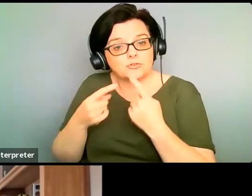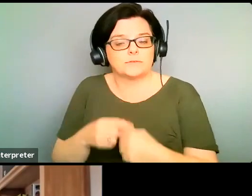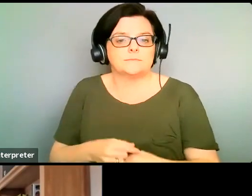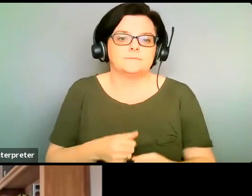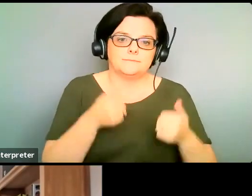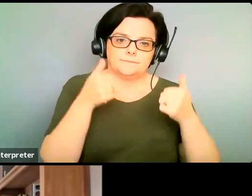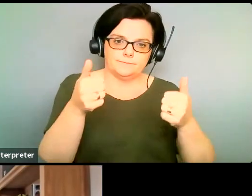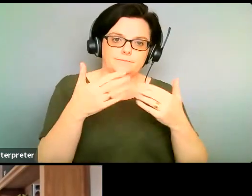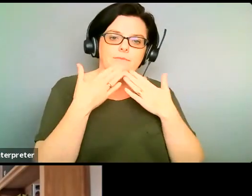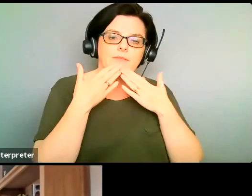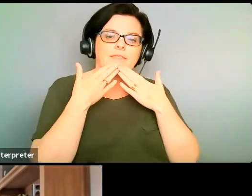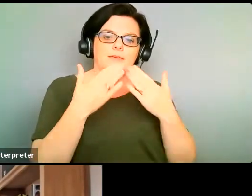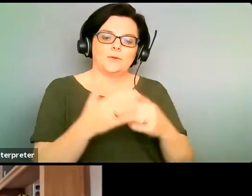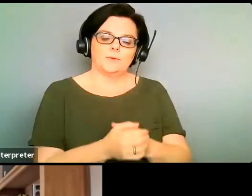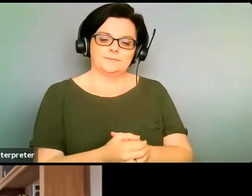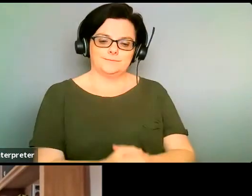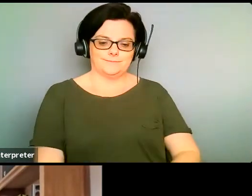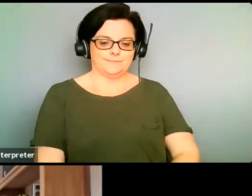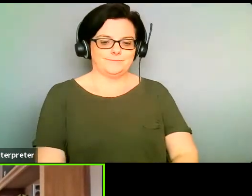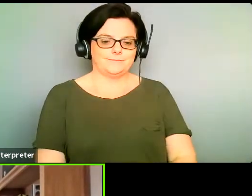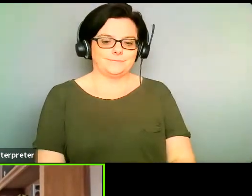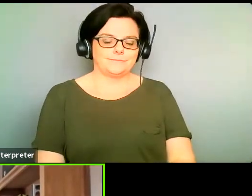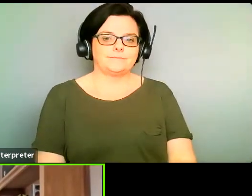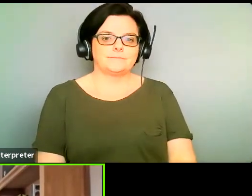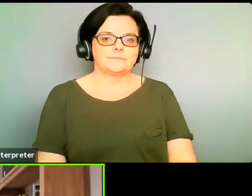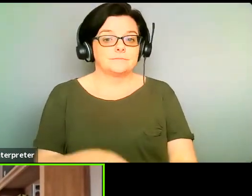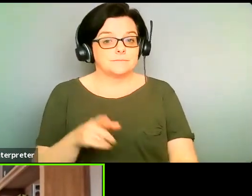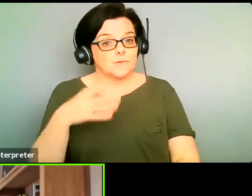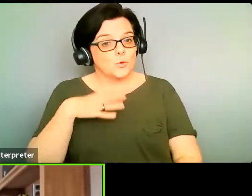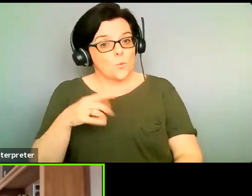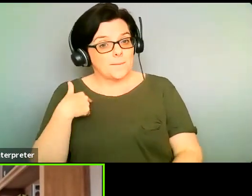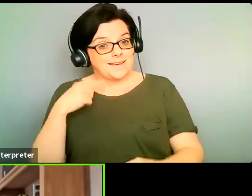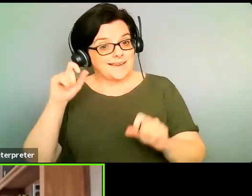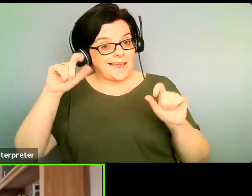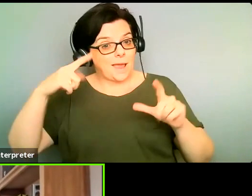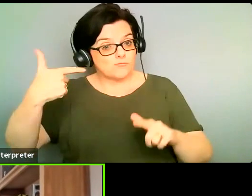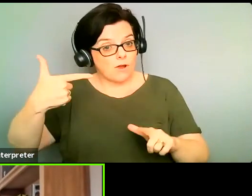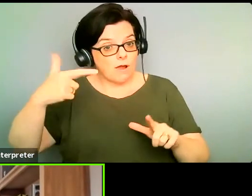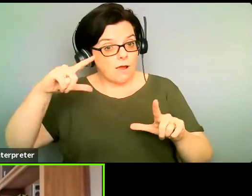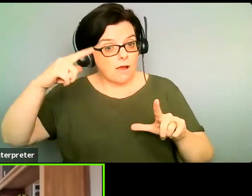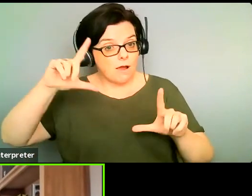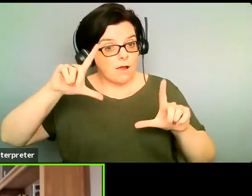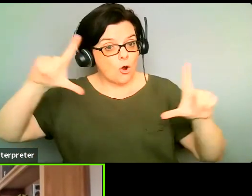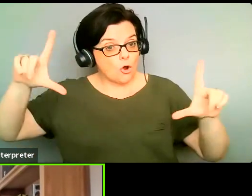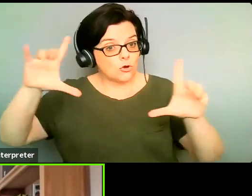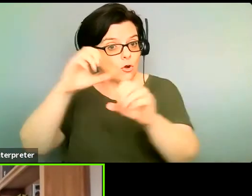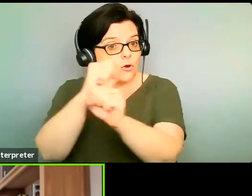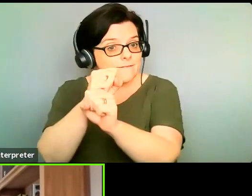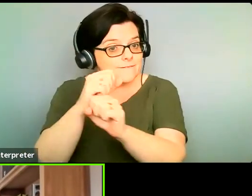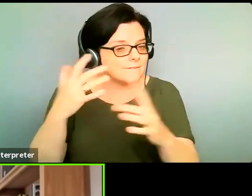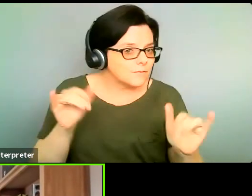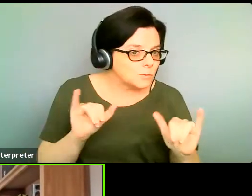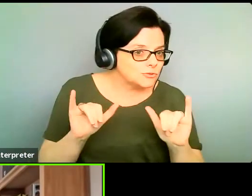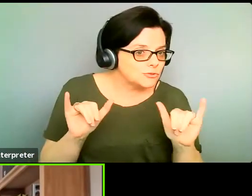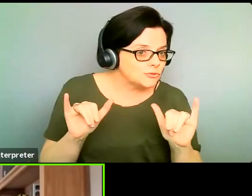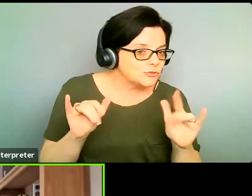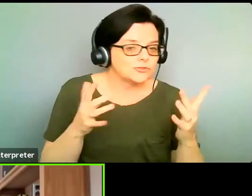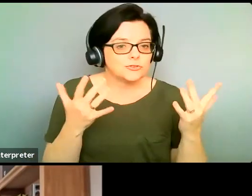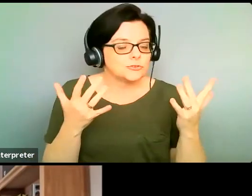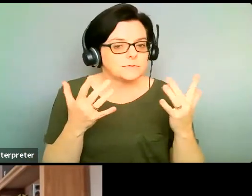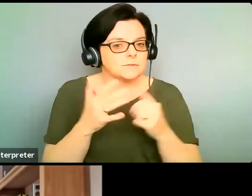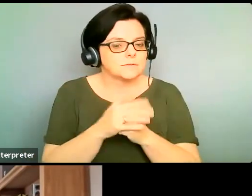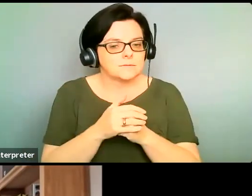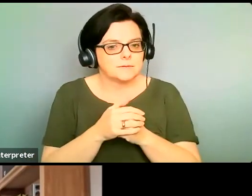thank you, Tom. Thanks very much for. Do you want me to keep my camera on, or do you want me to go into the background again? Is that easier for